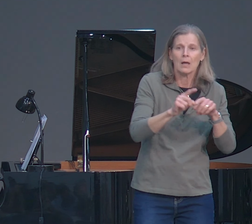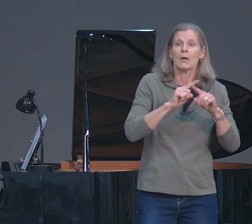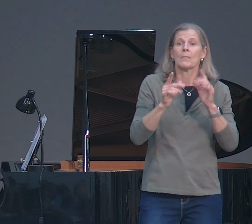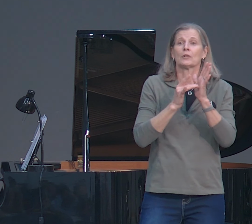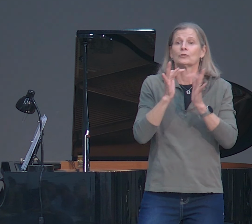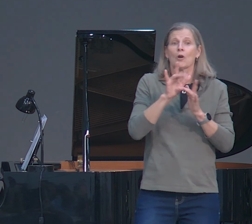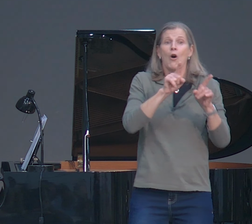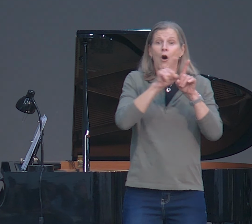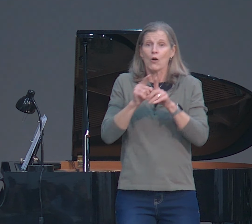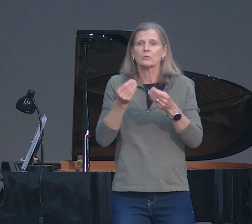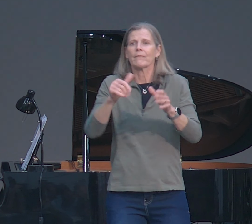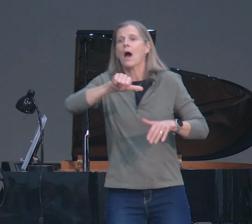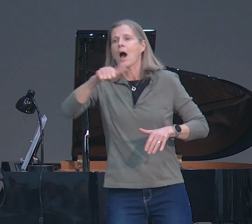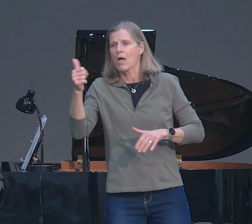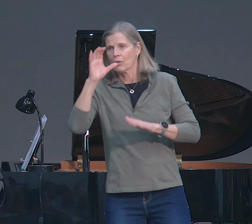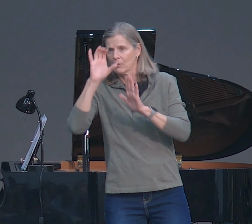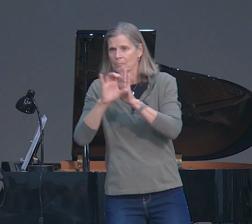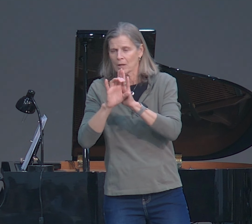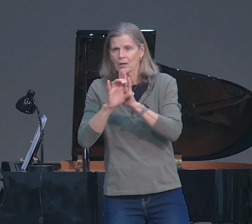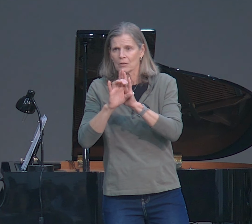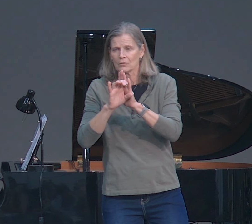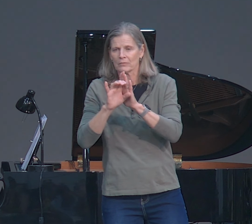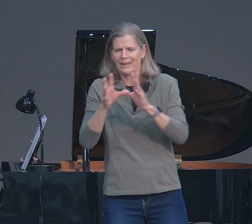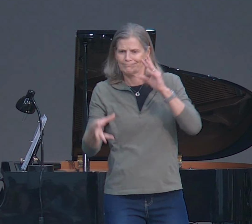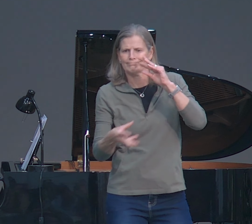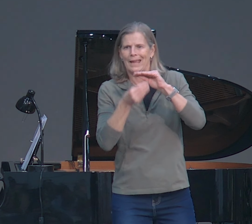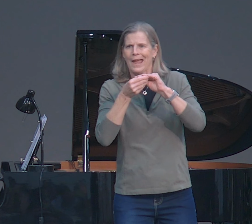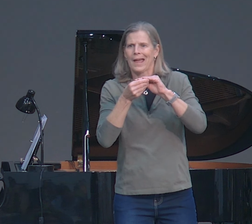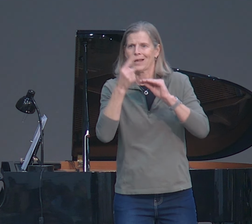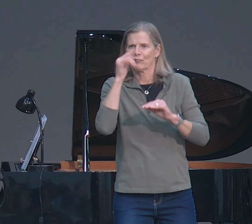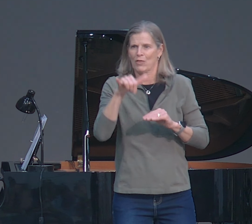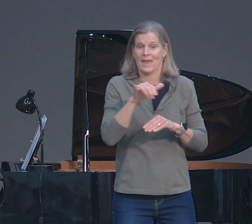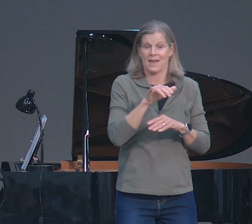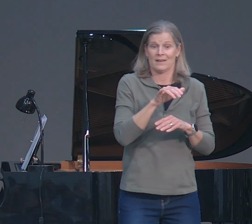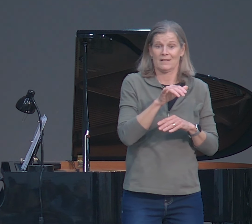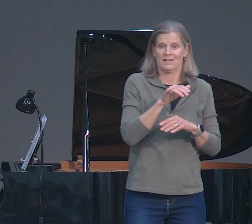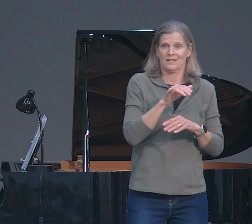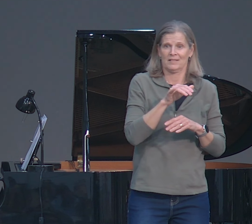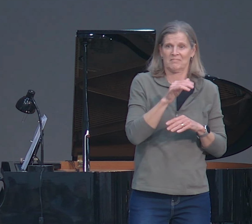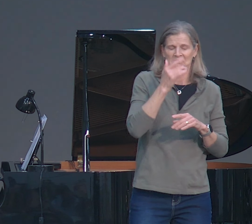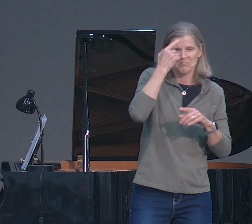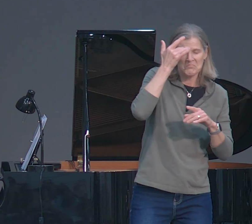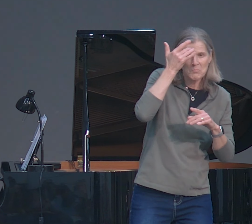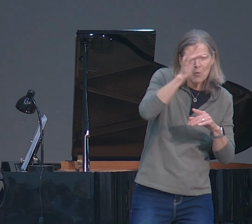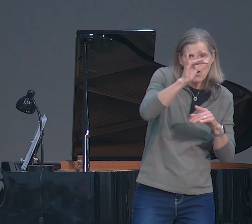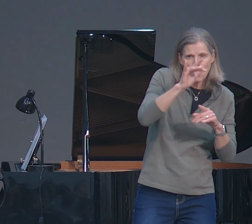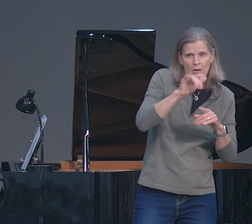picture that's a great qualifier for that shrewdness.